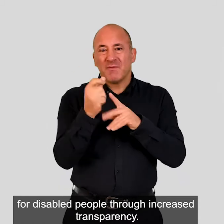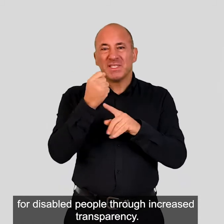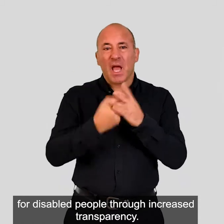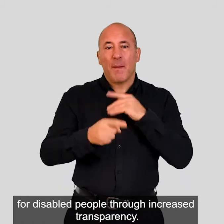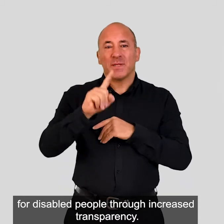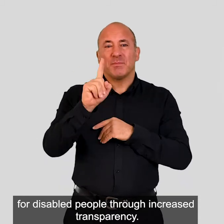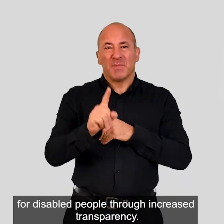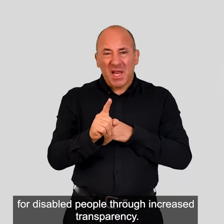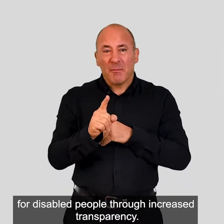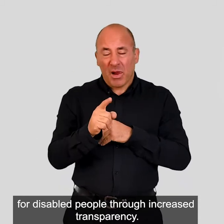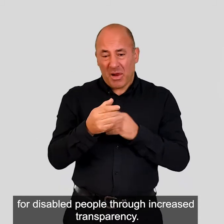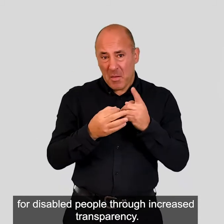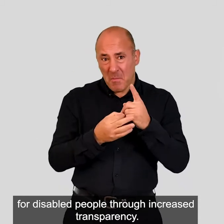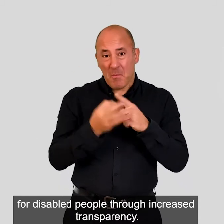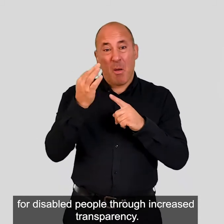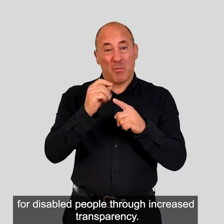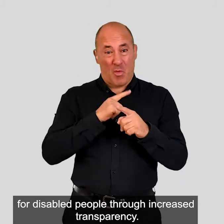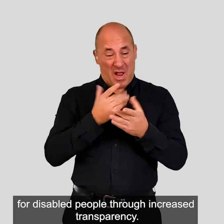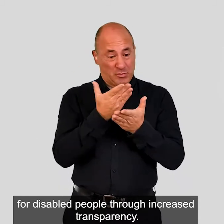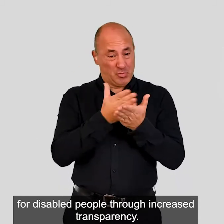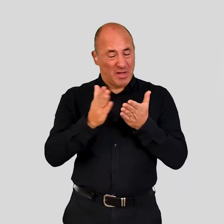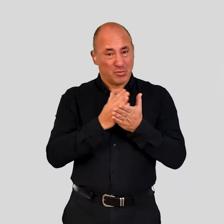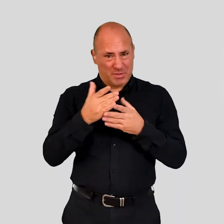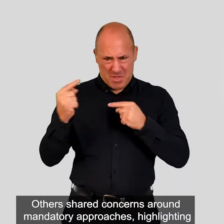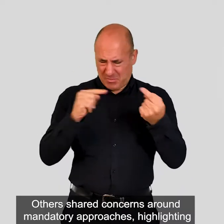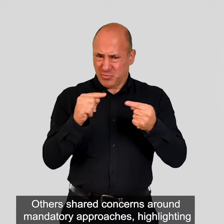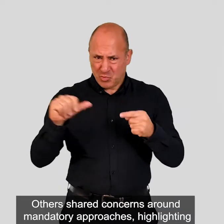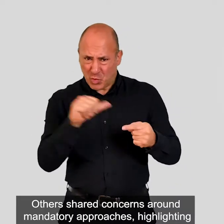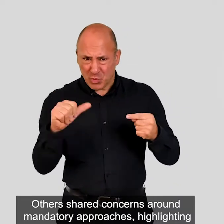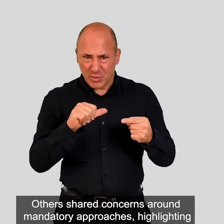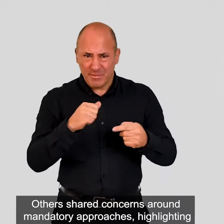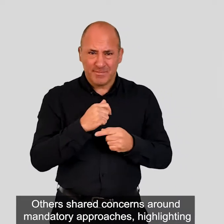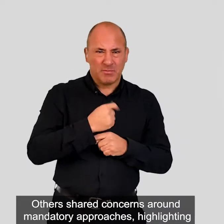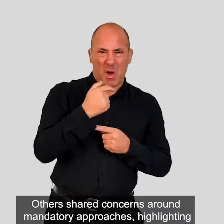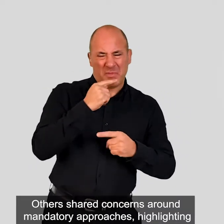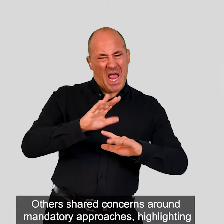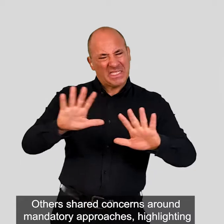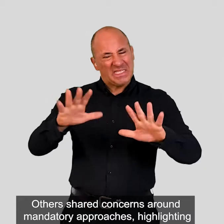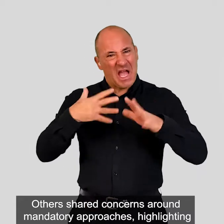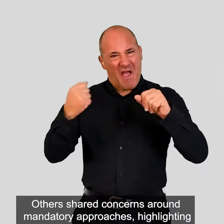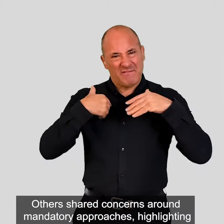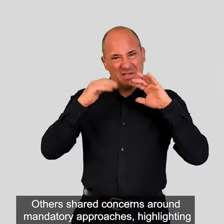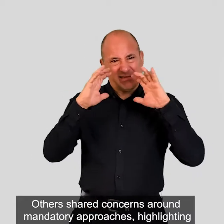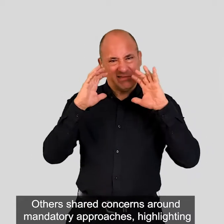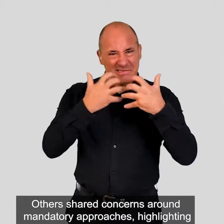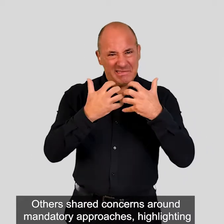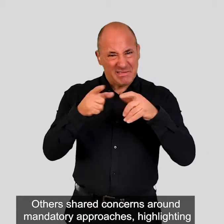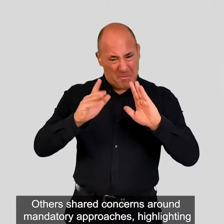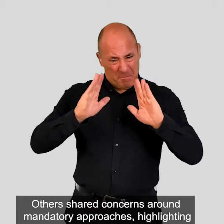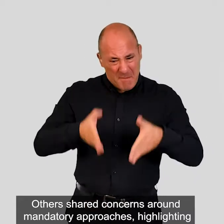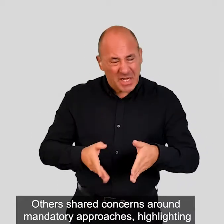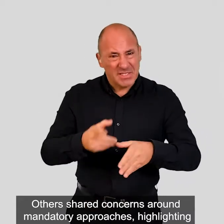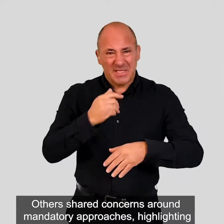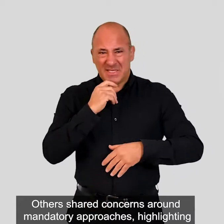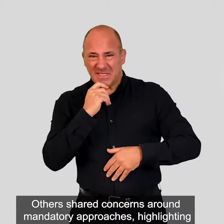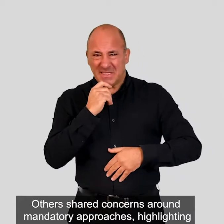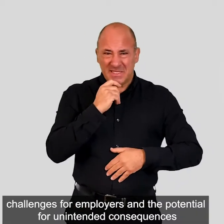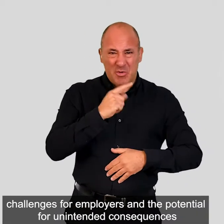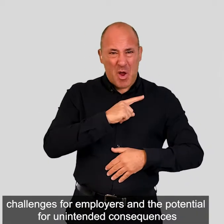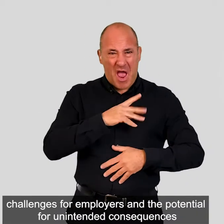people through increased transparency. Others shared concerns around mandatory approaches, highlighting